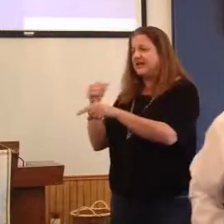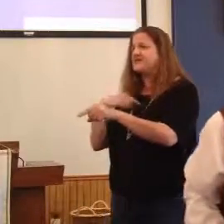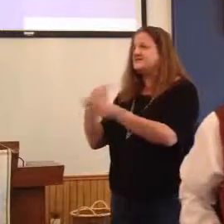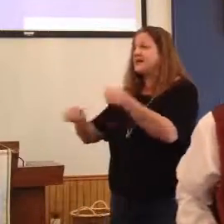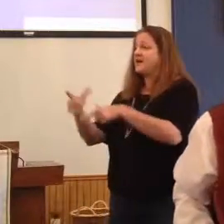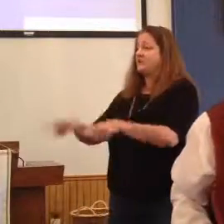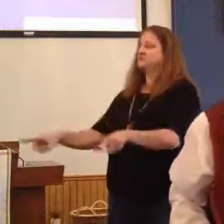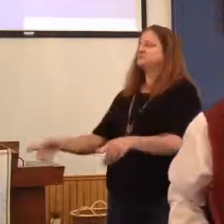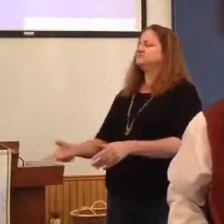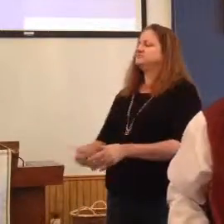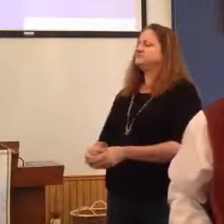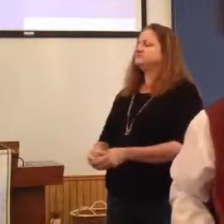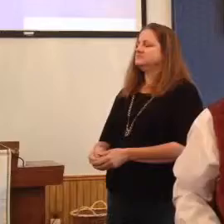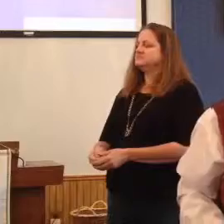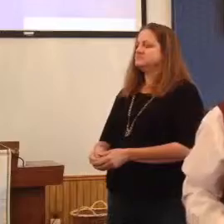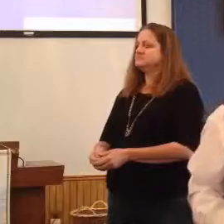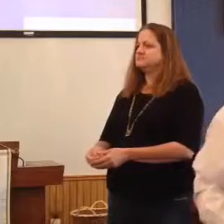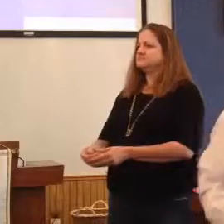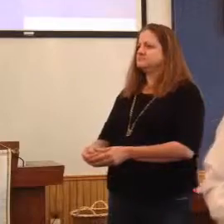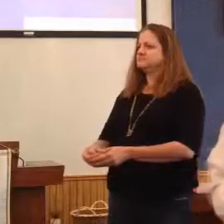Language.